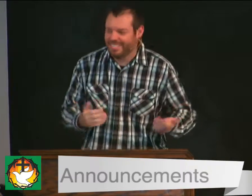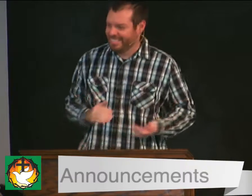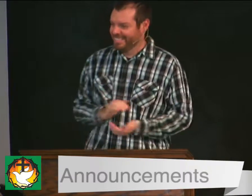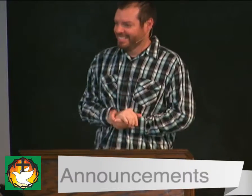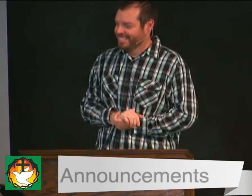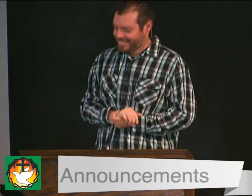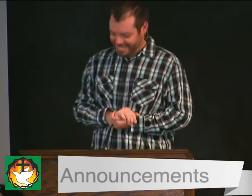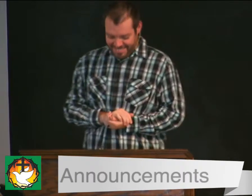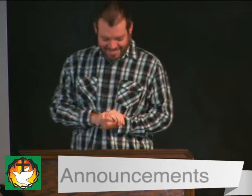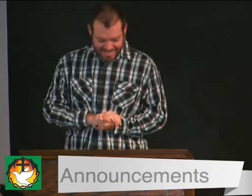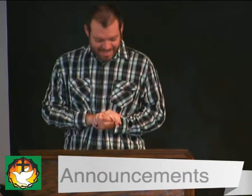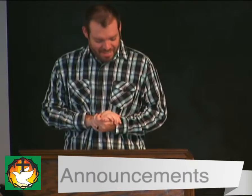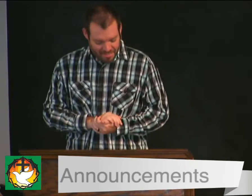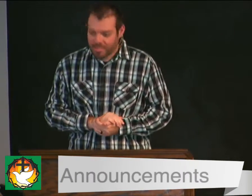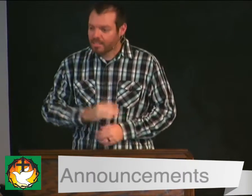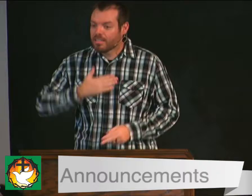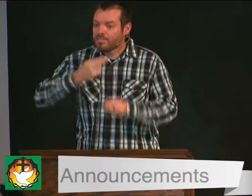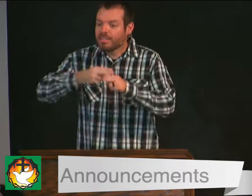here.